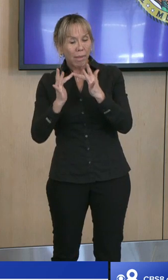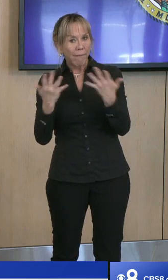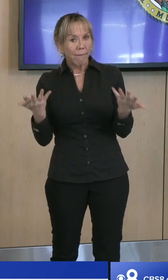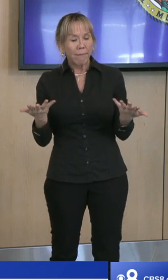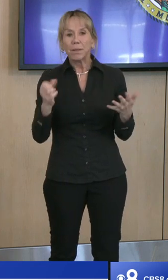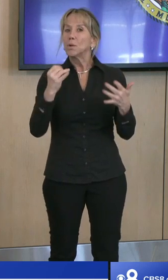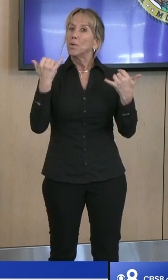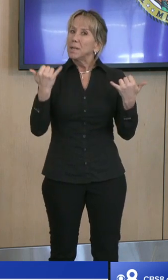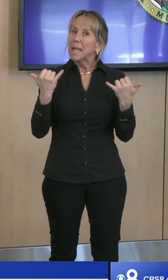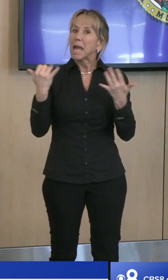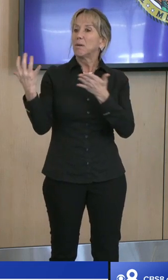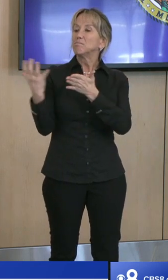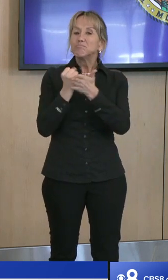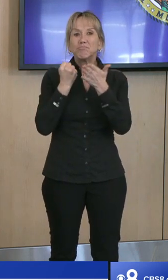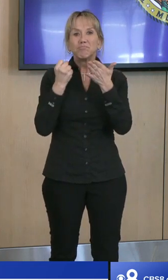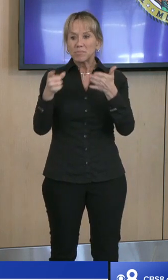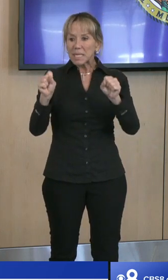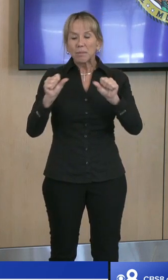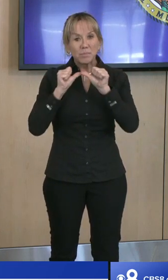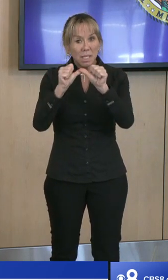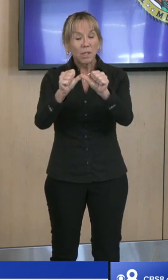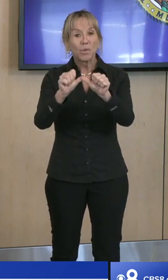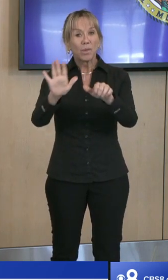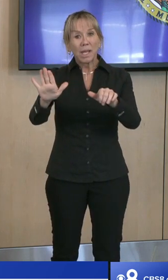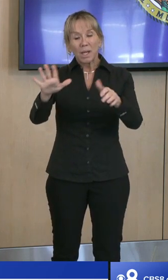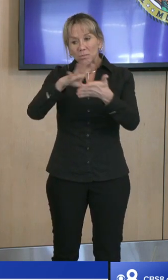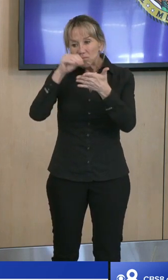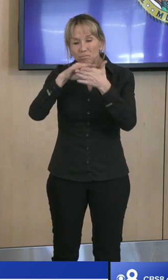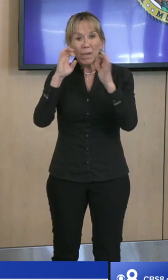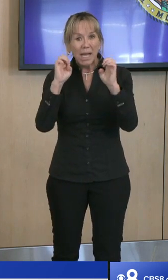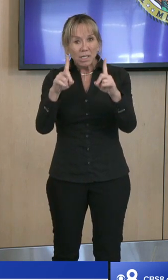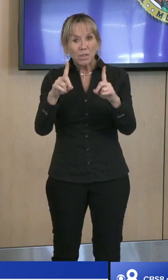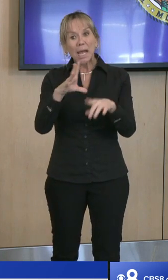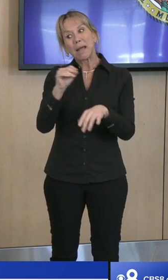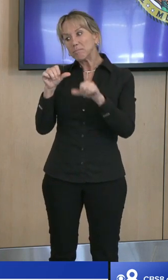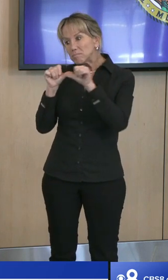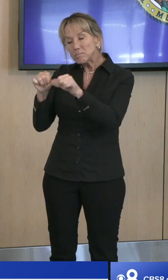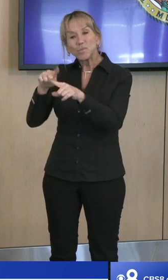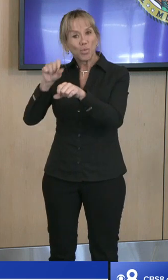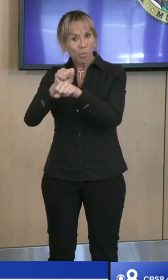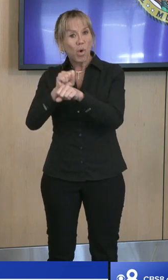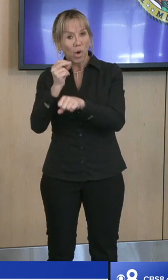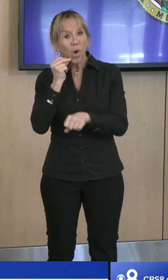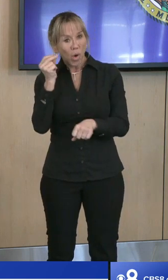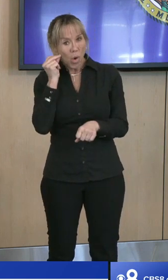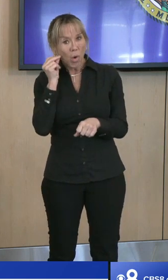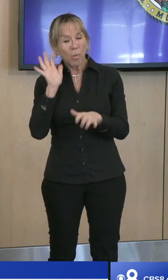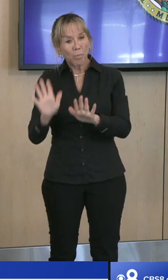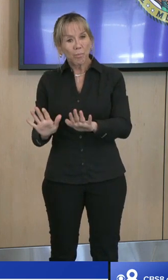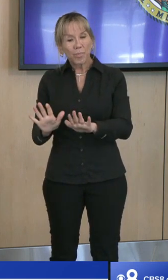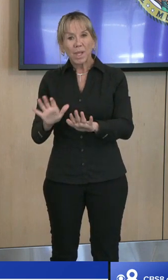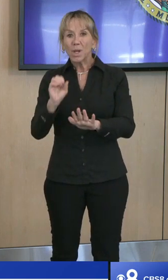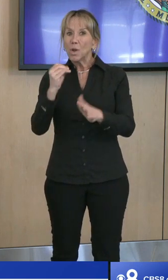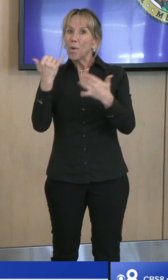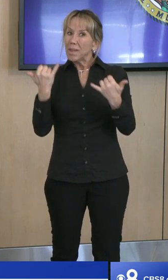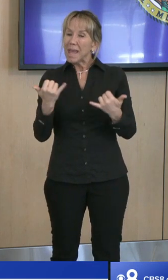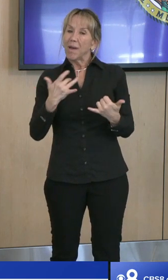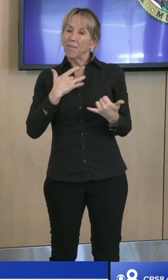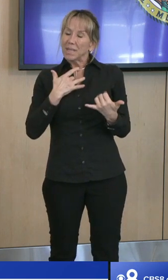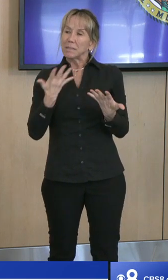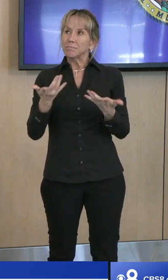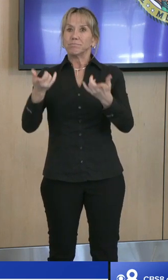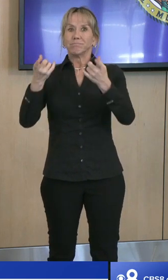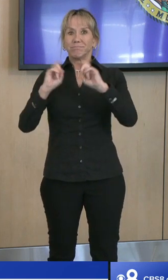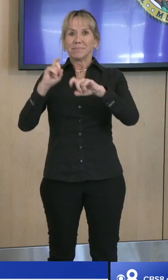to continue one's education or to continue to work at home. So it is a gift of time, and